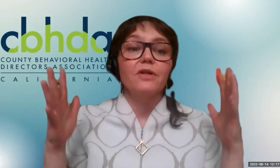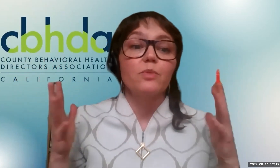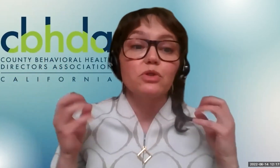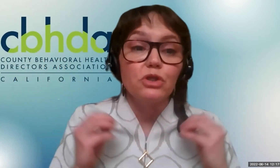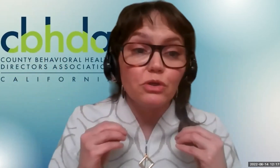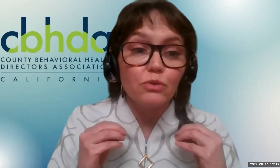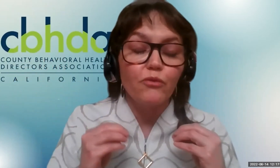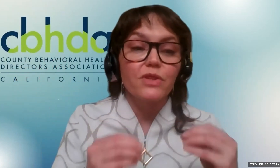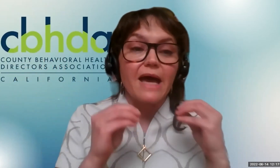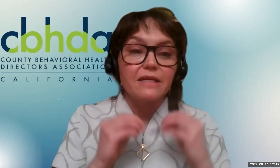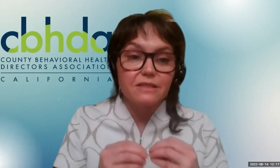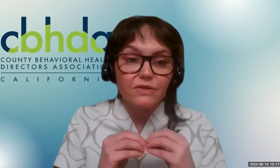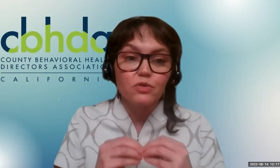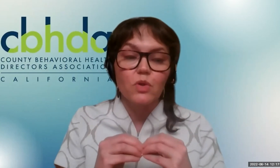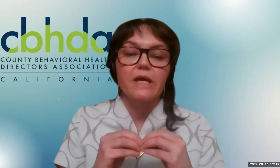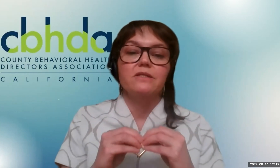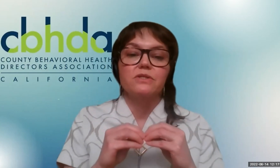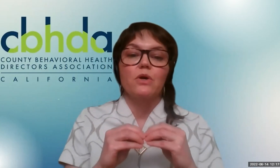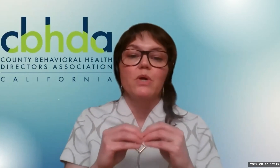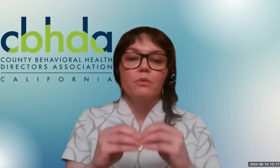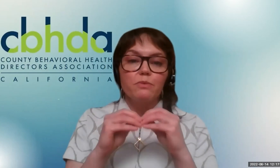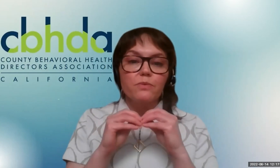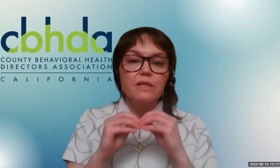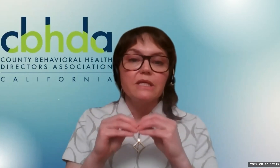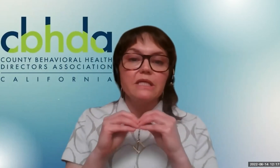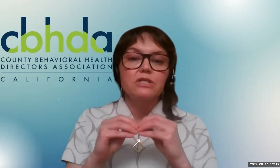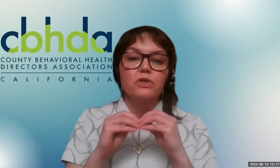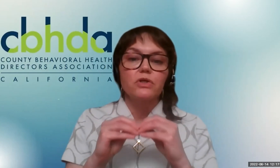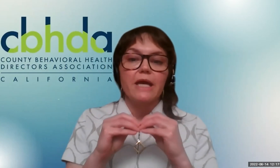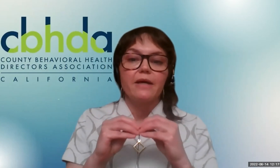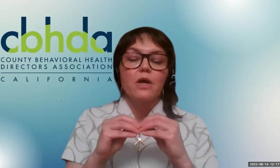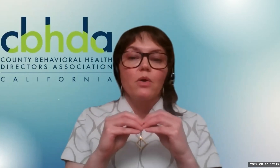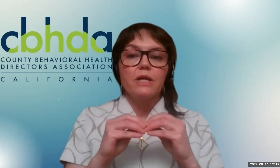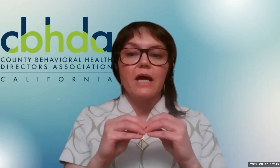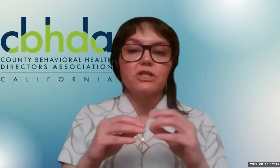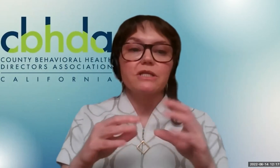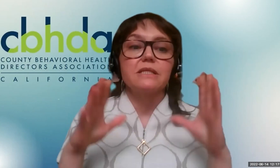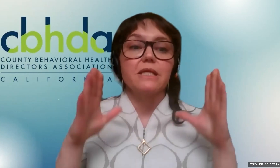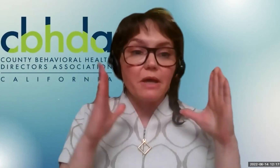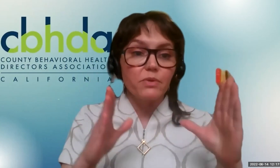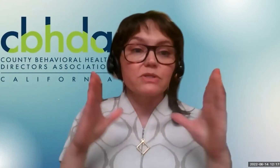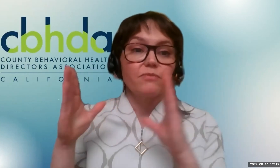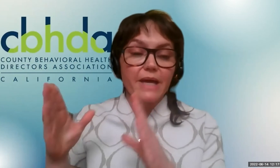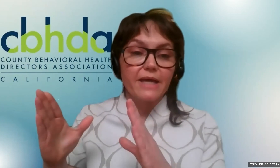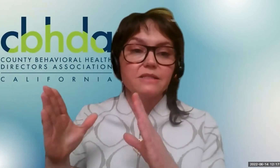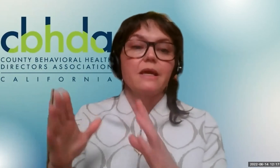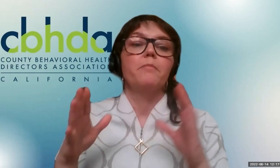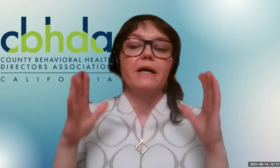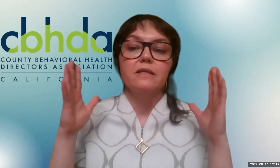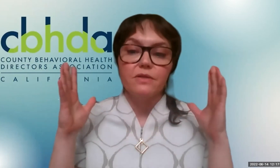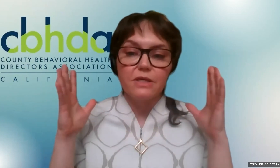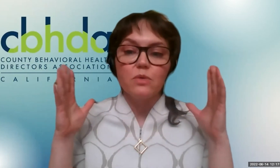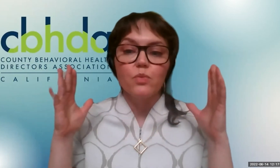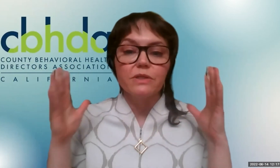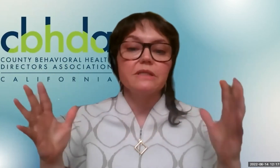that's available to you for that individual. And so we really need to look at not just numbers of beds,